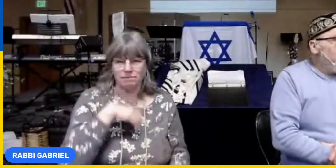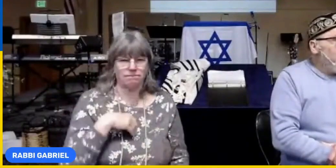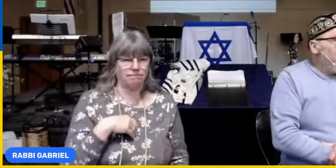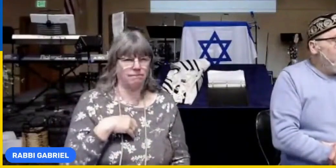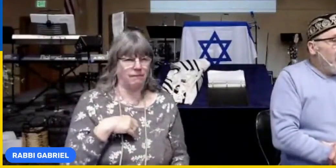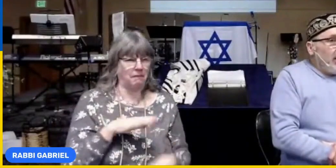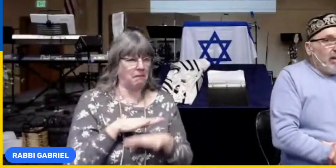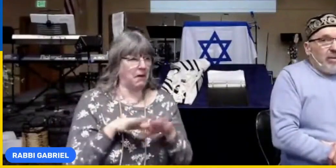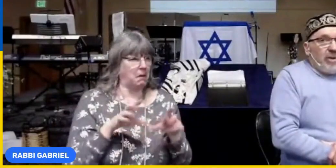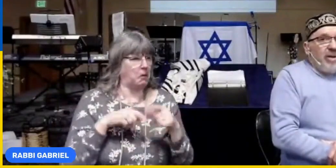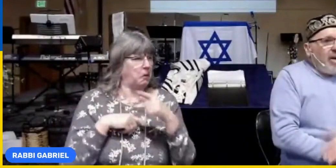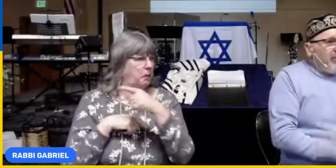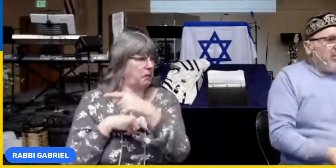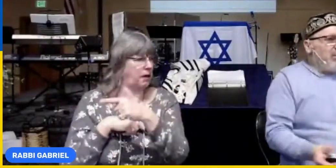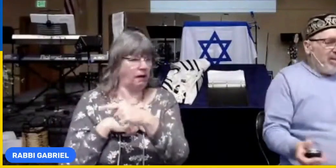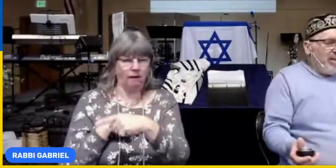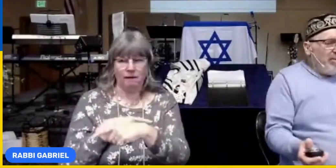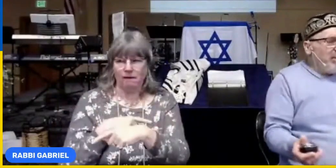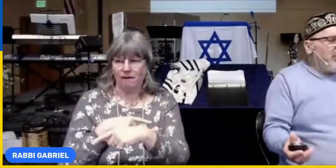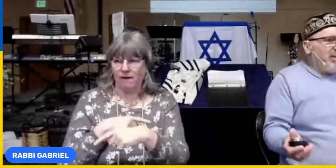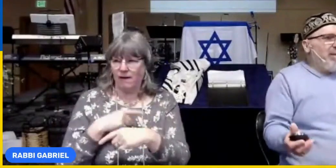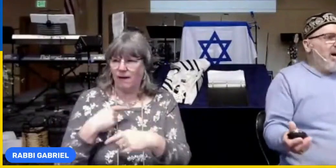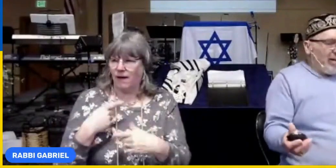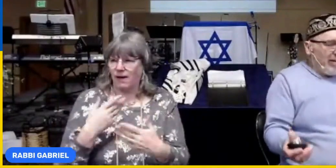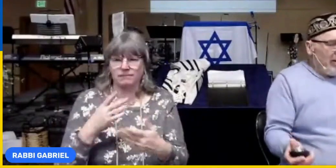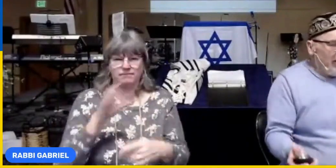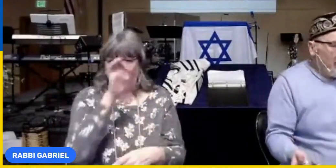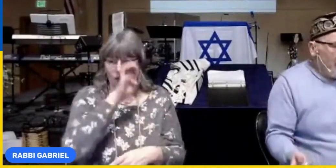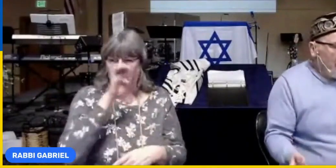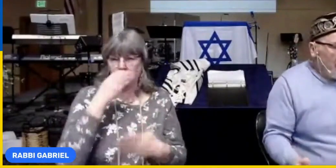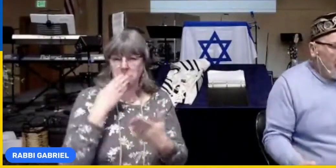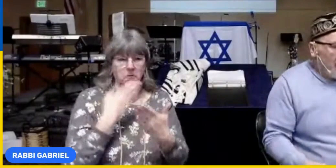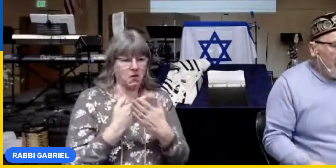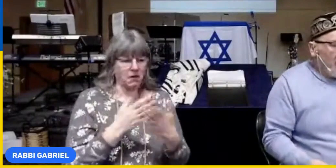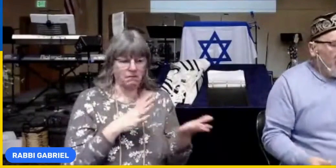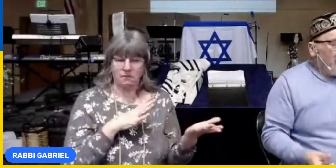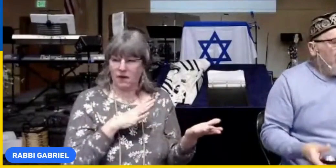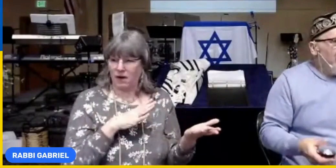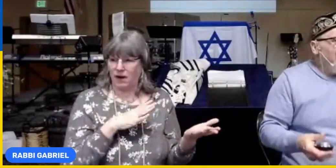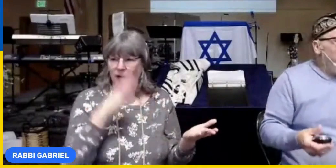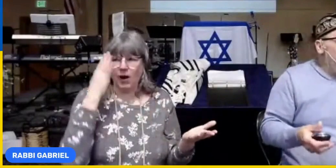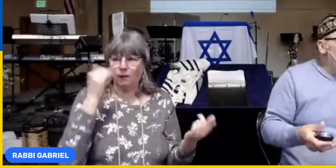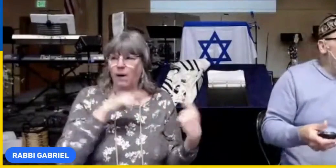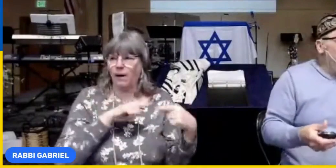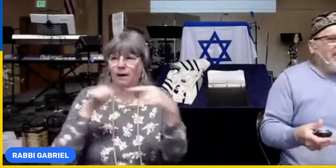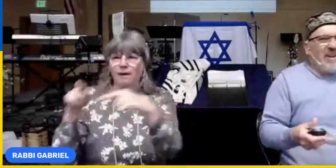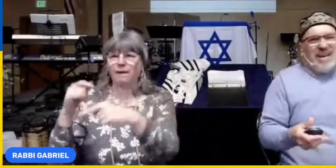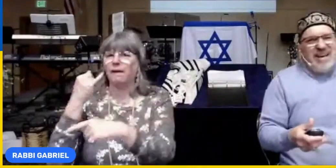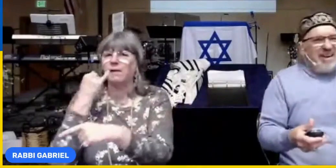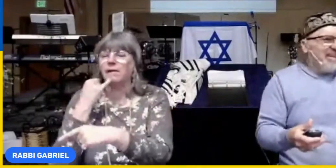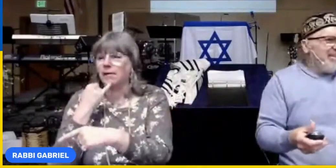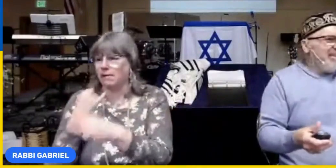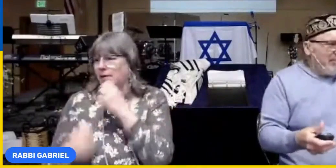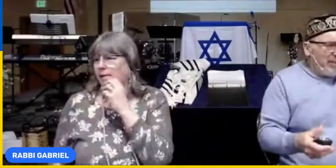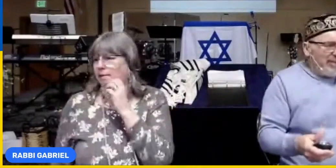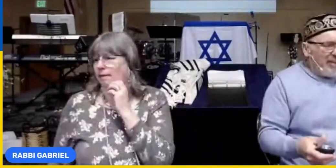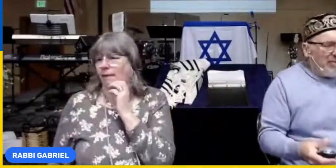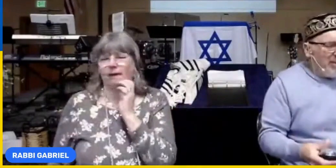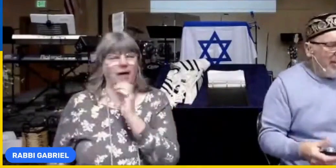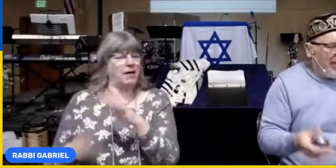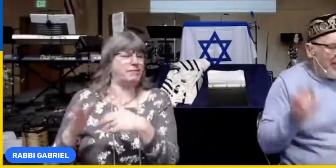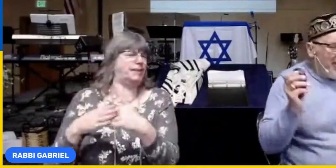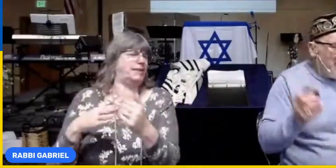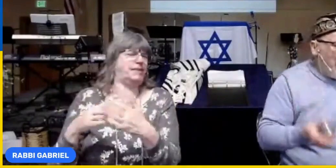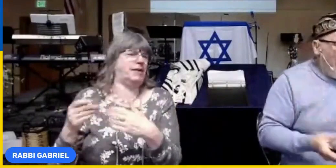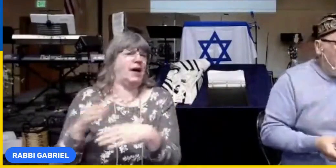Why? We're comfortable in Europe, come on. You know, anti-Semitism, we'll